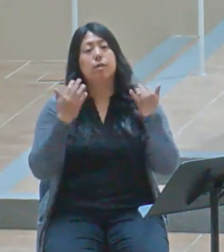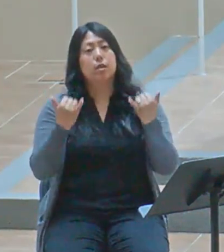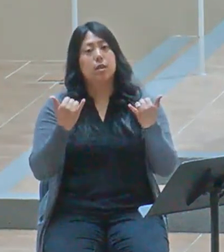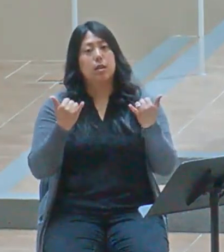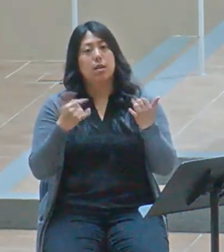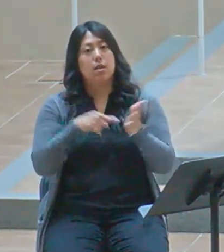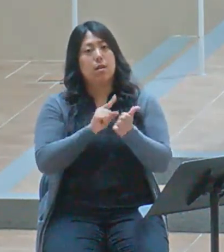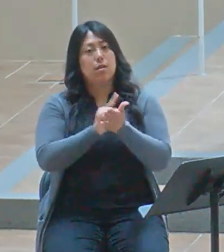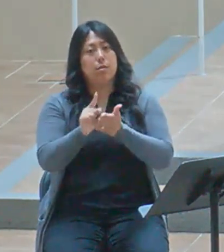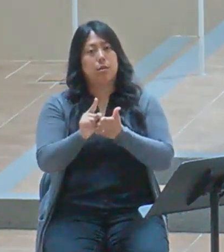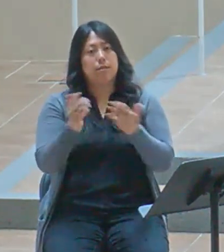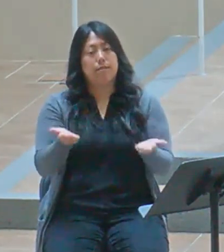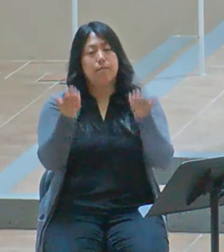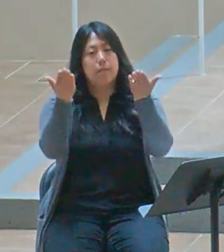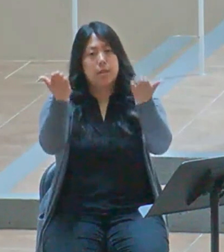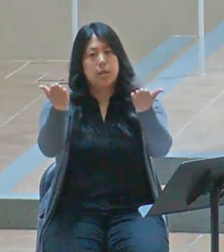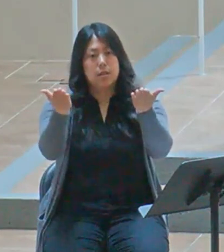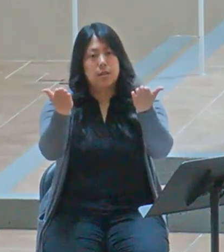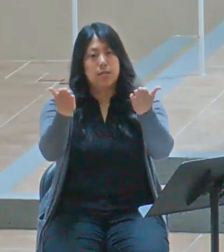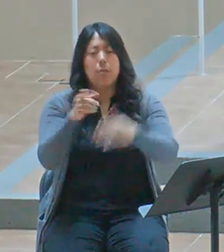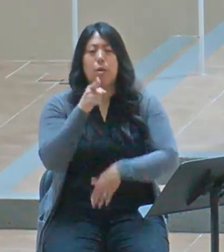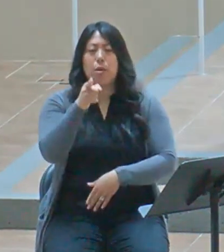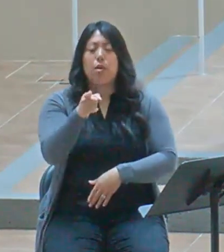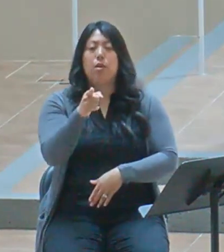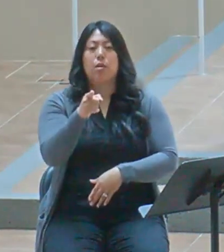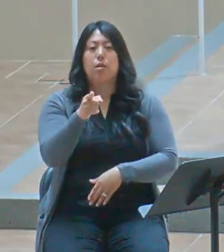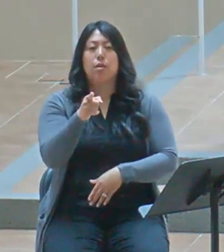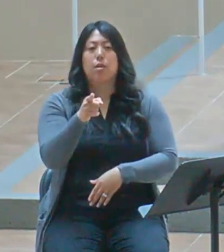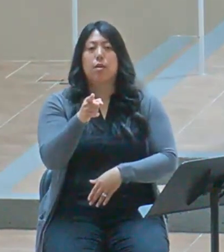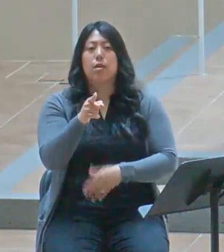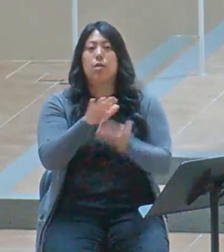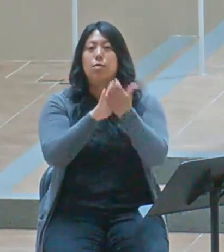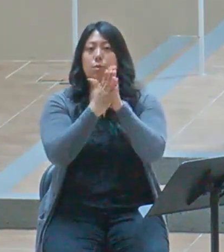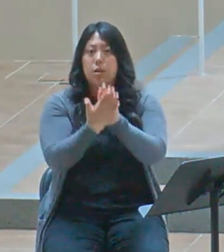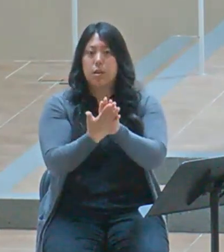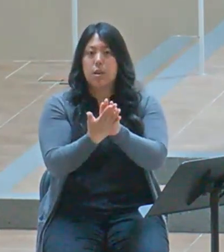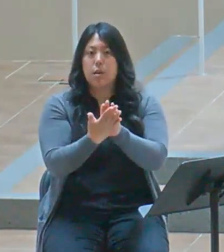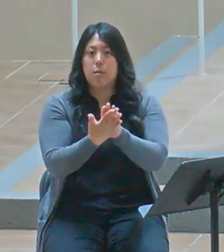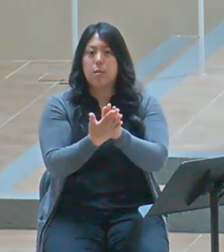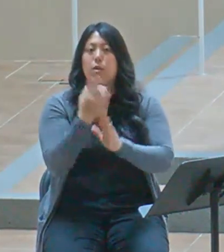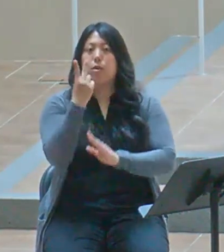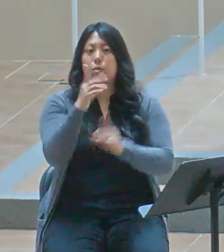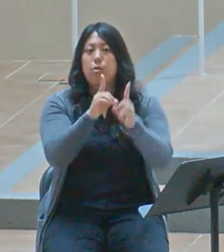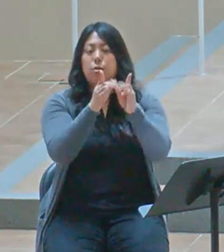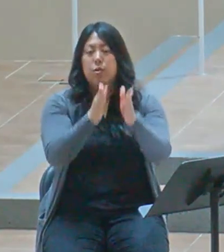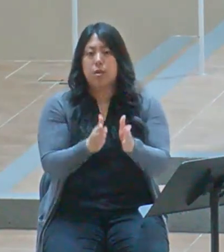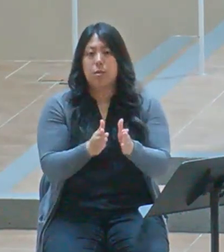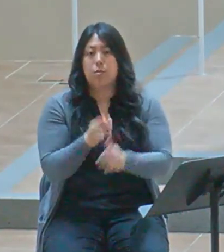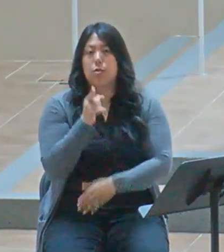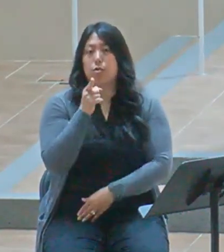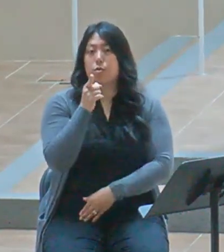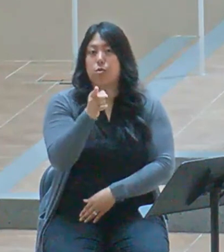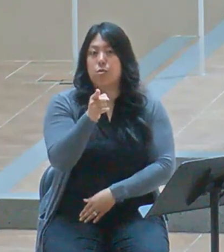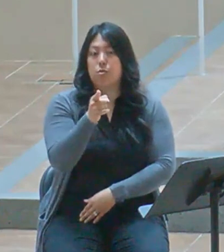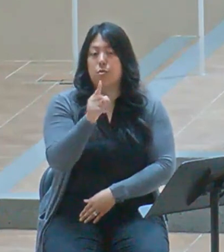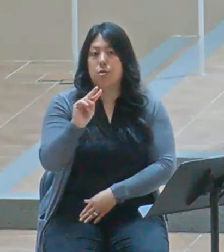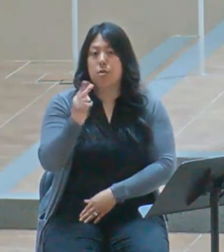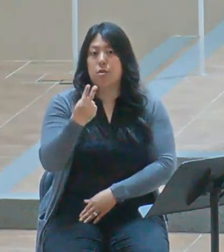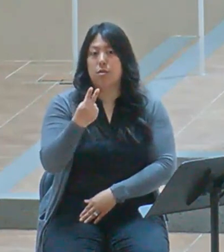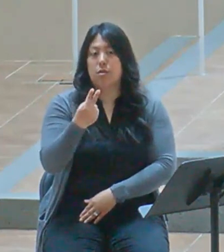Today, this week, I suggest that you occupy those two mysteries. You are the second